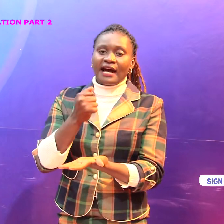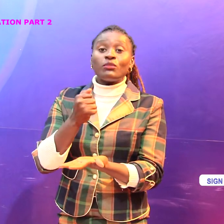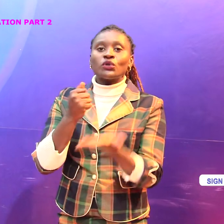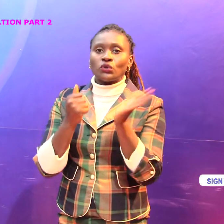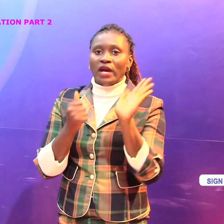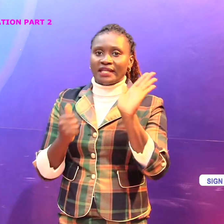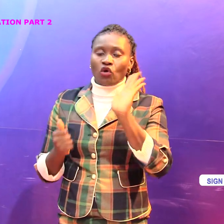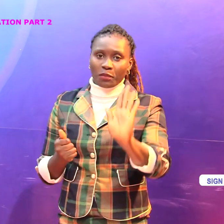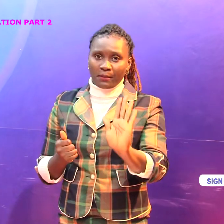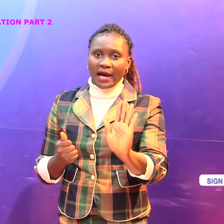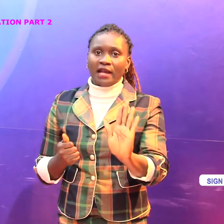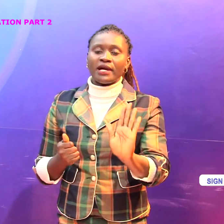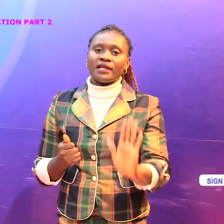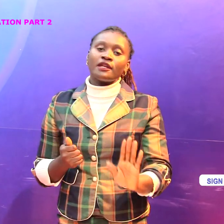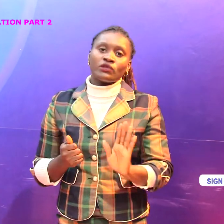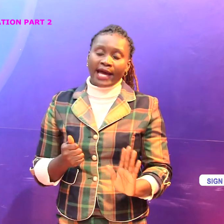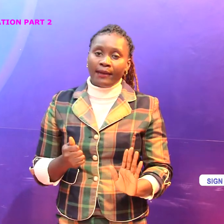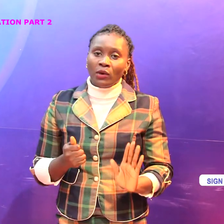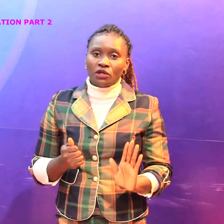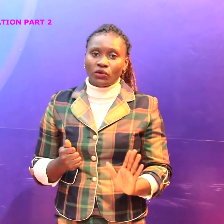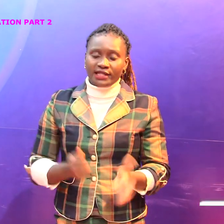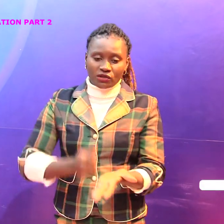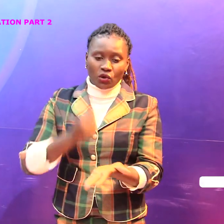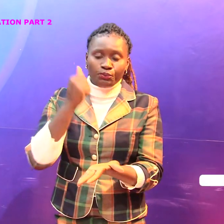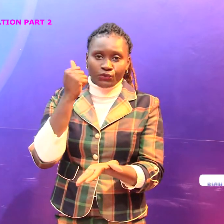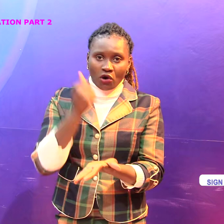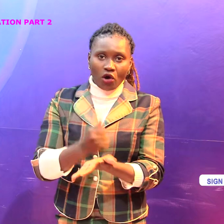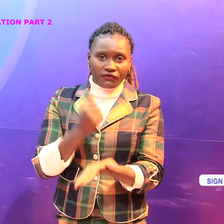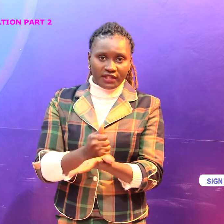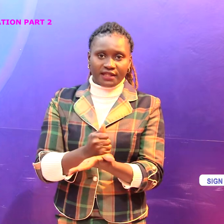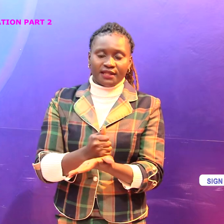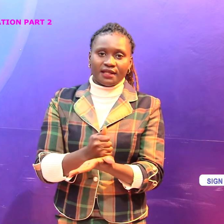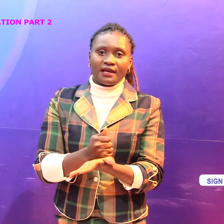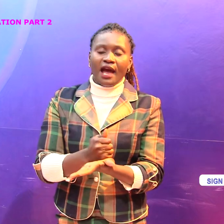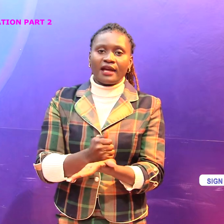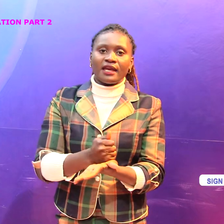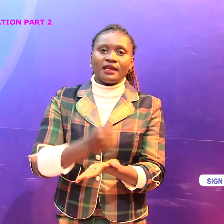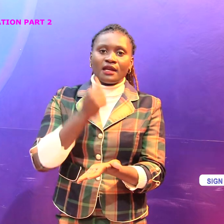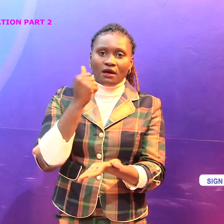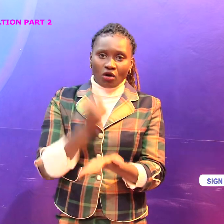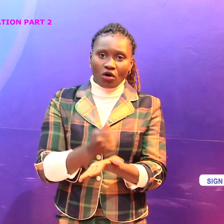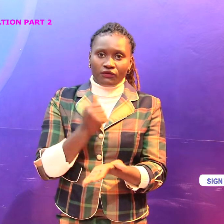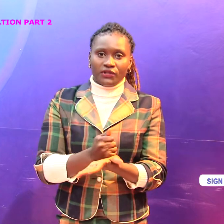Tap twice, open palm and then you tap twice. So office. Again